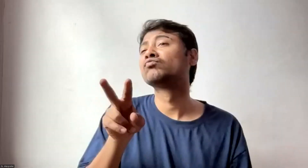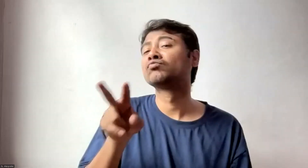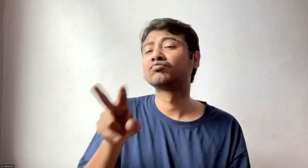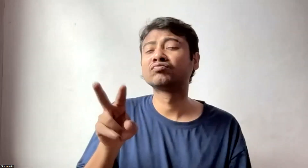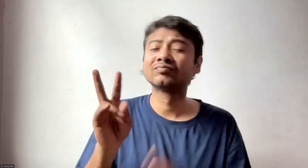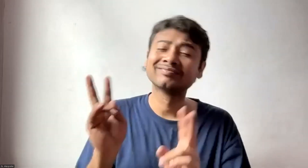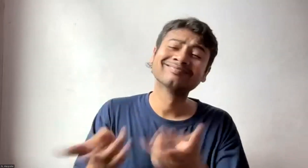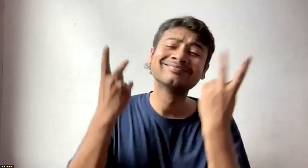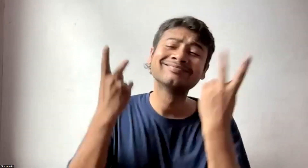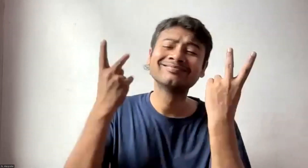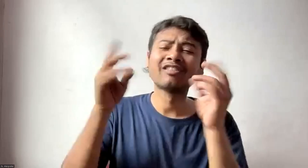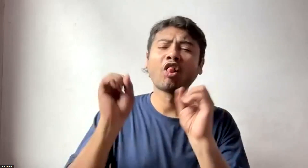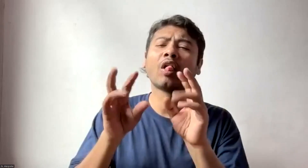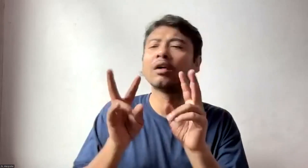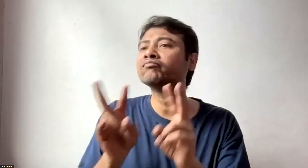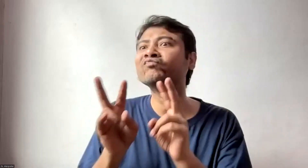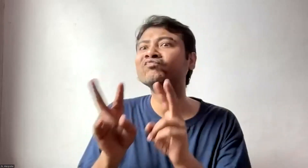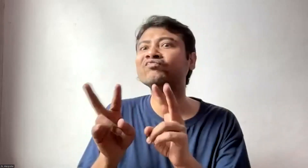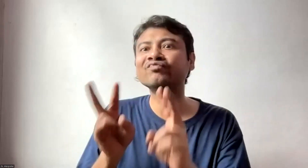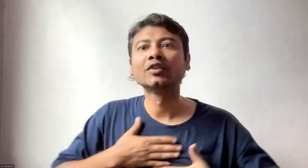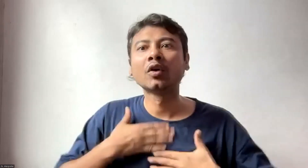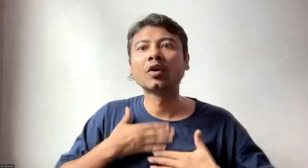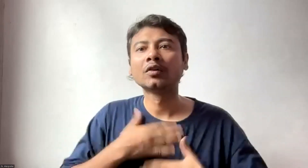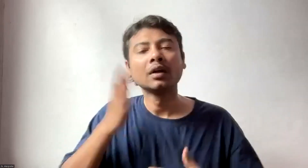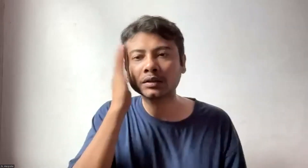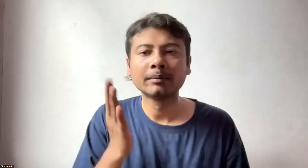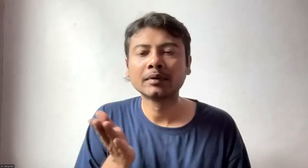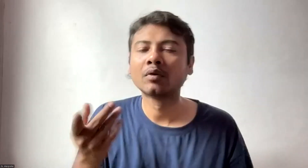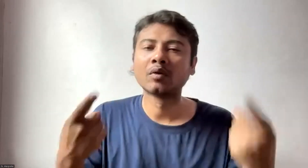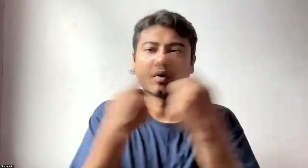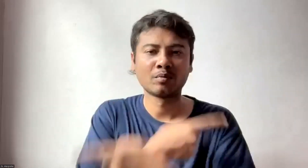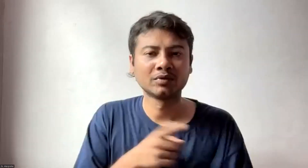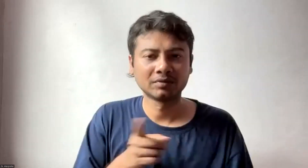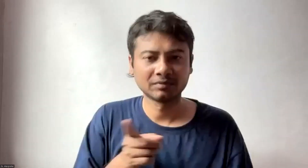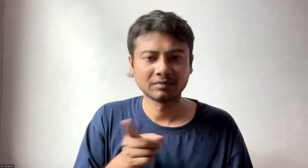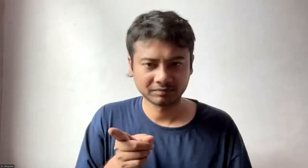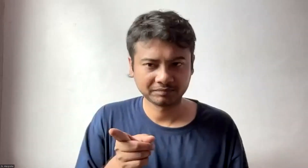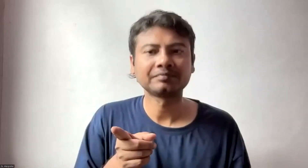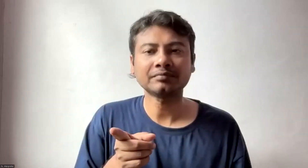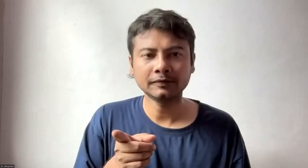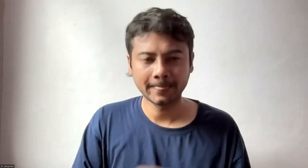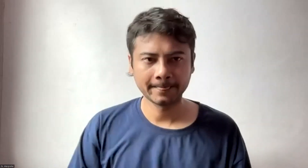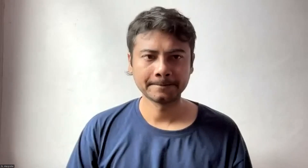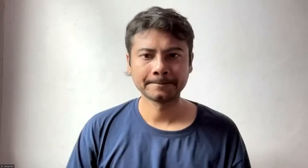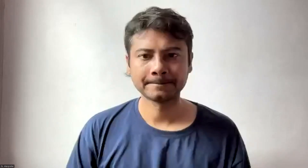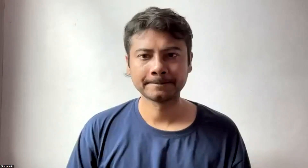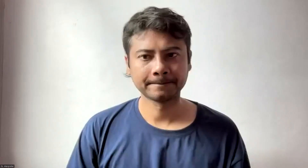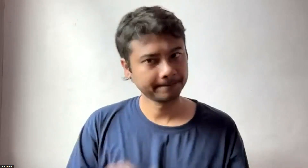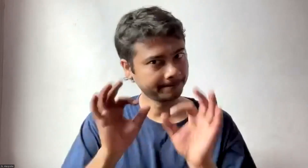So this is what we have covered in last two sessions. So now we'll try to understand that